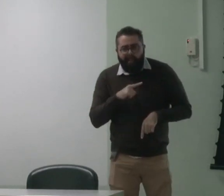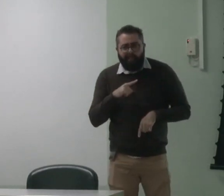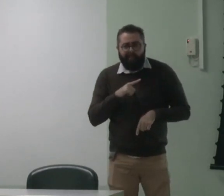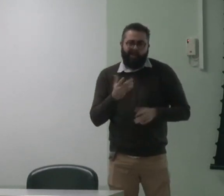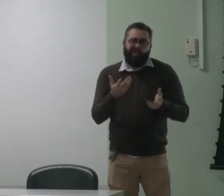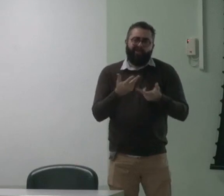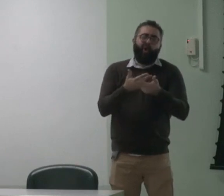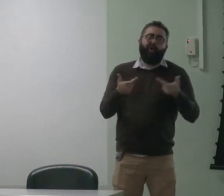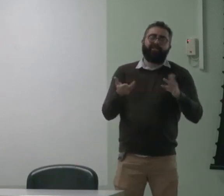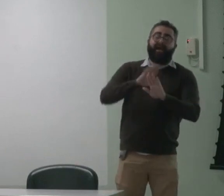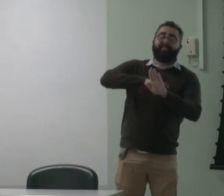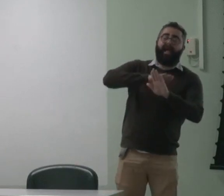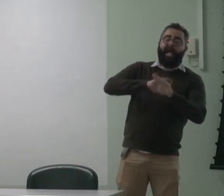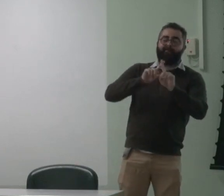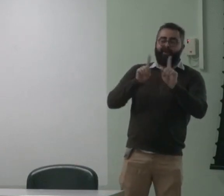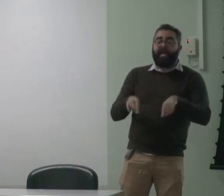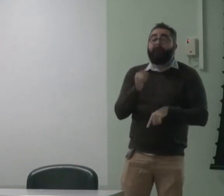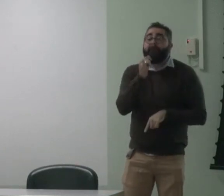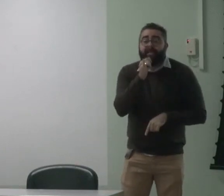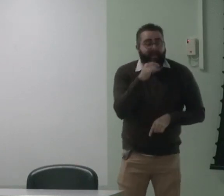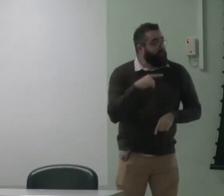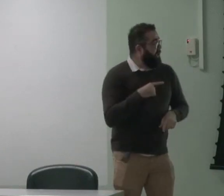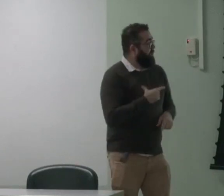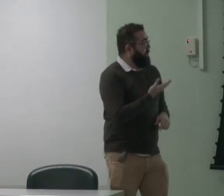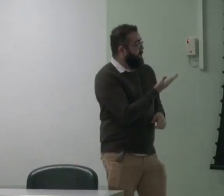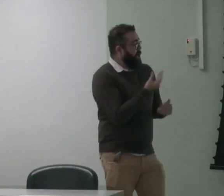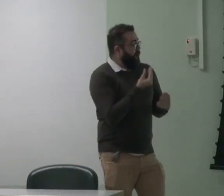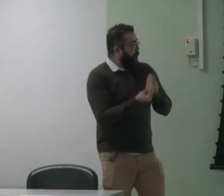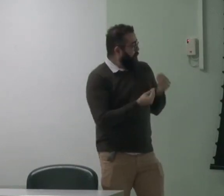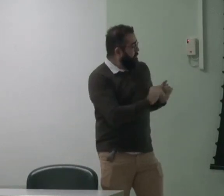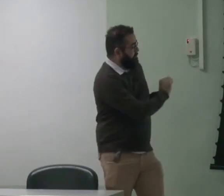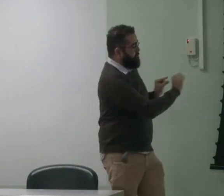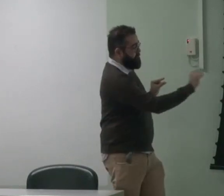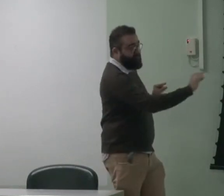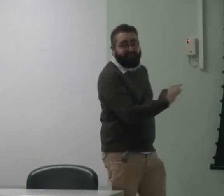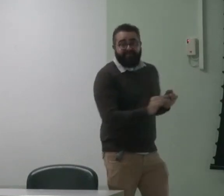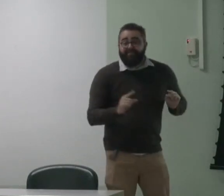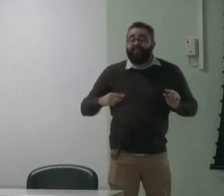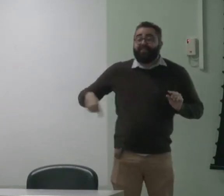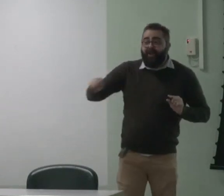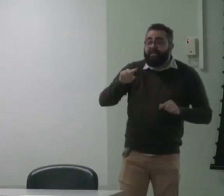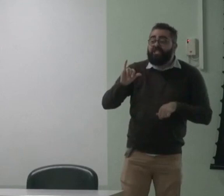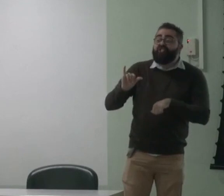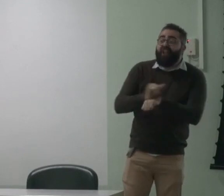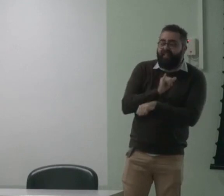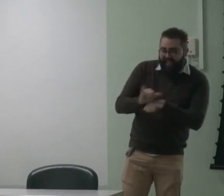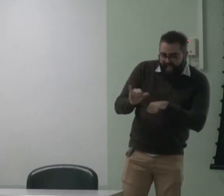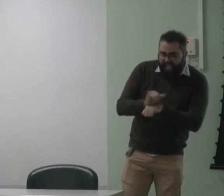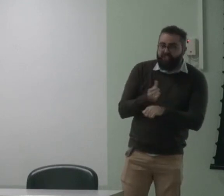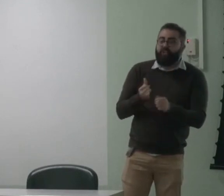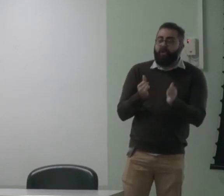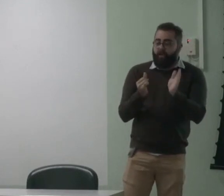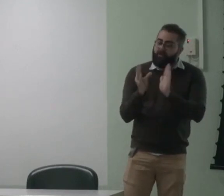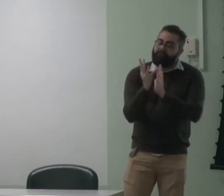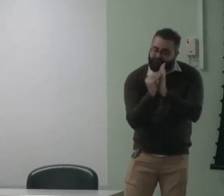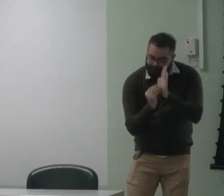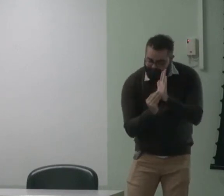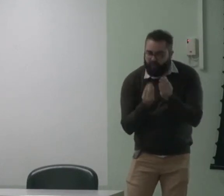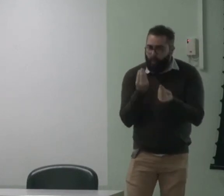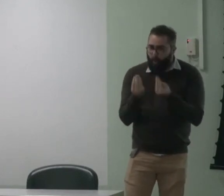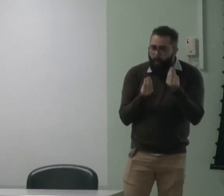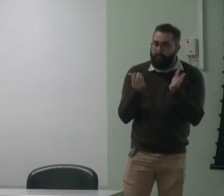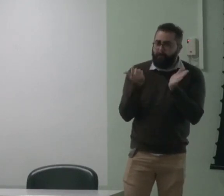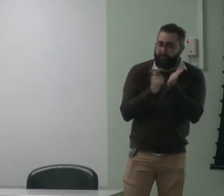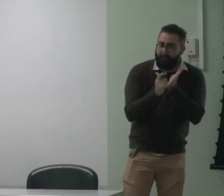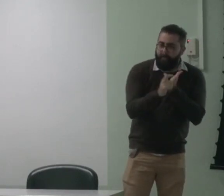project. So it's an annotation scheme for annotation of many languages. It's a data repository where you